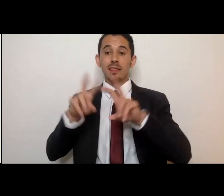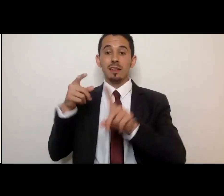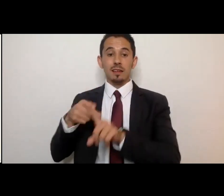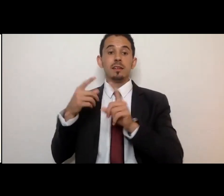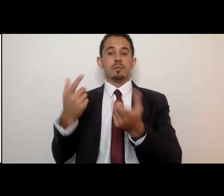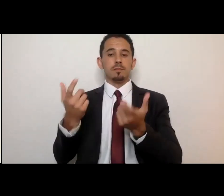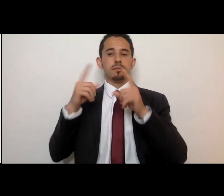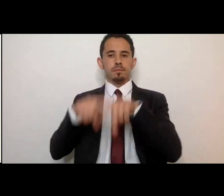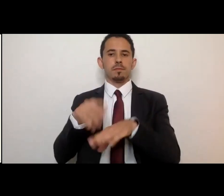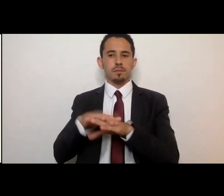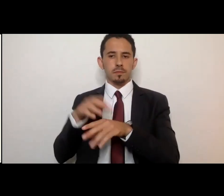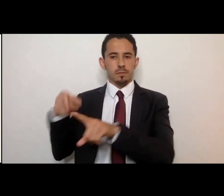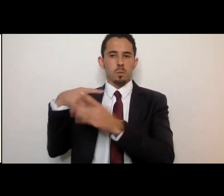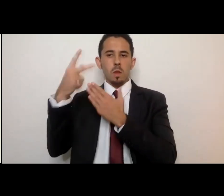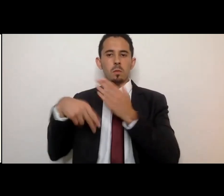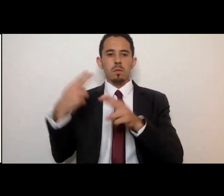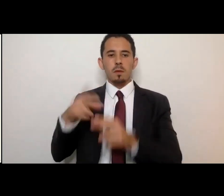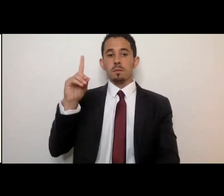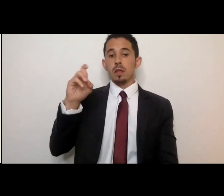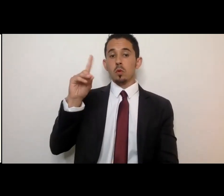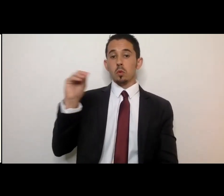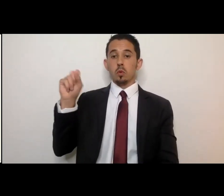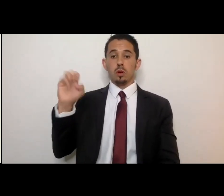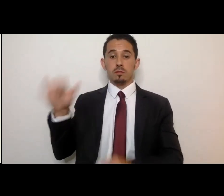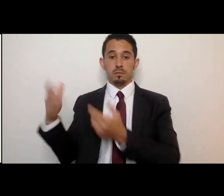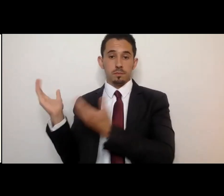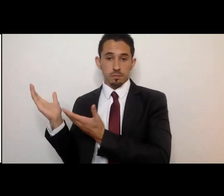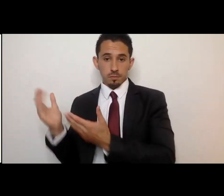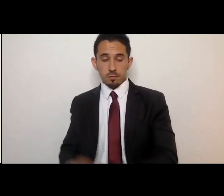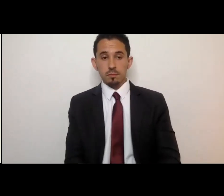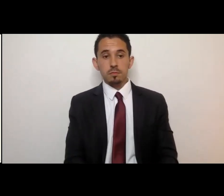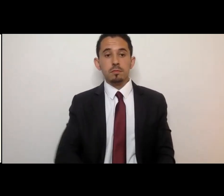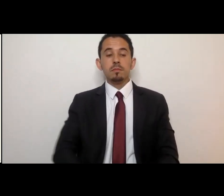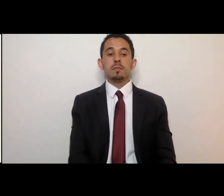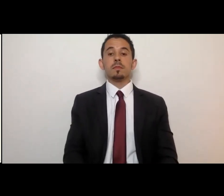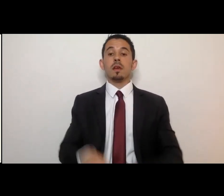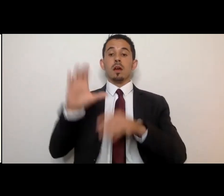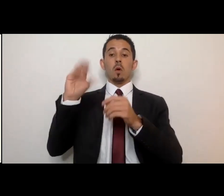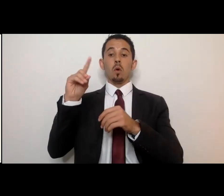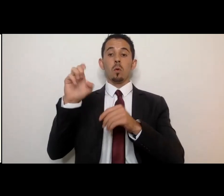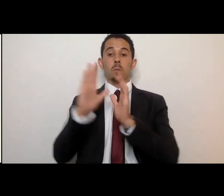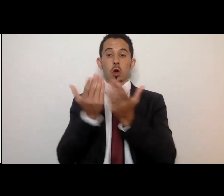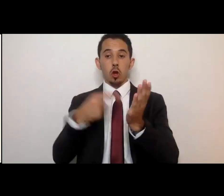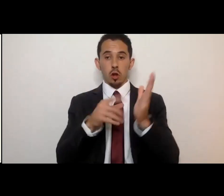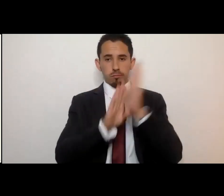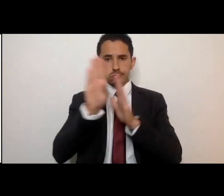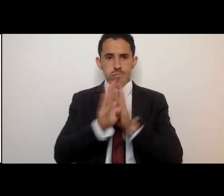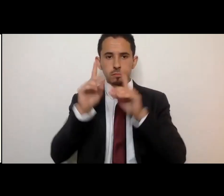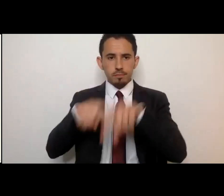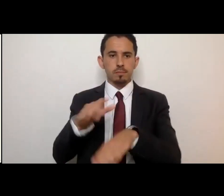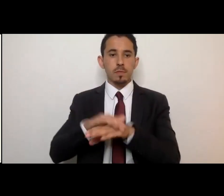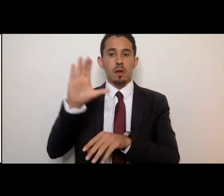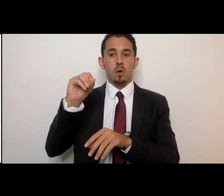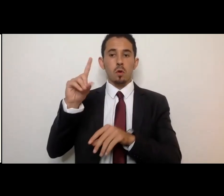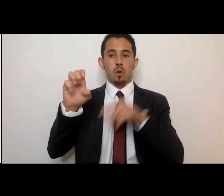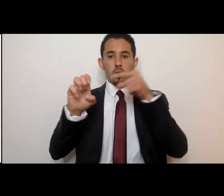The qualitative data analysis focused on a program called Deduce, which you can see here on the slide. The code